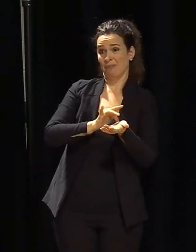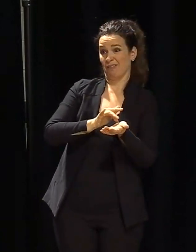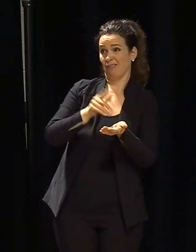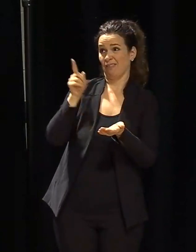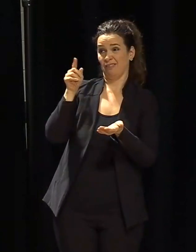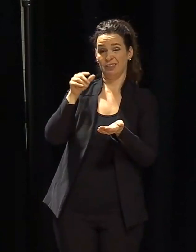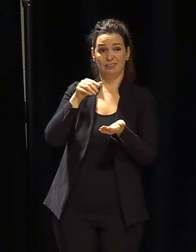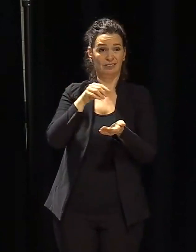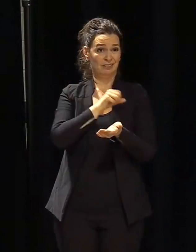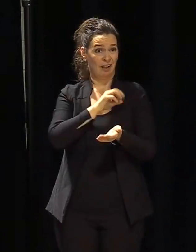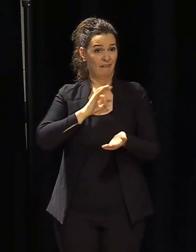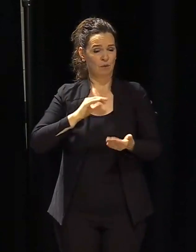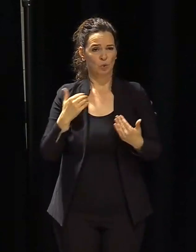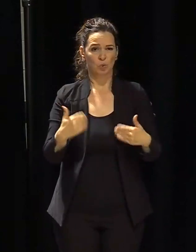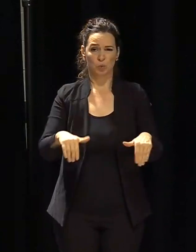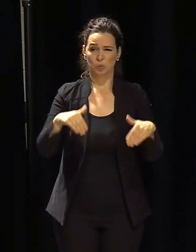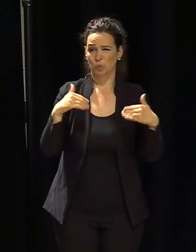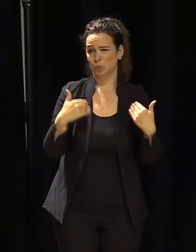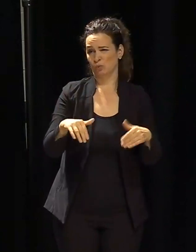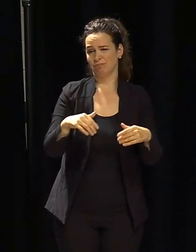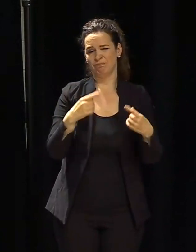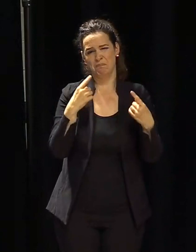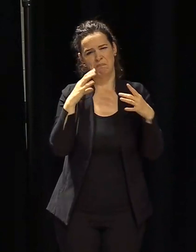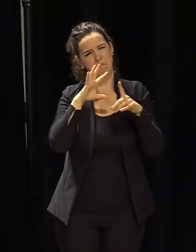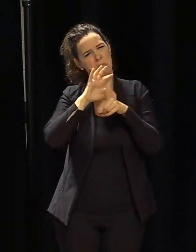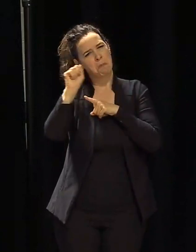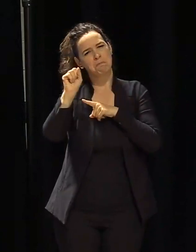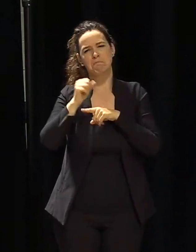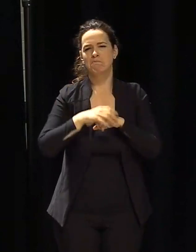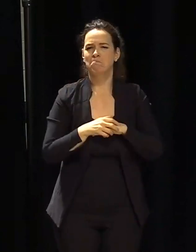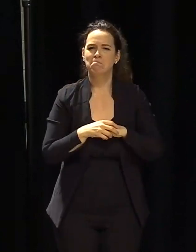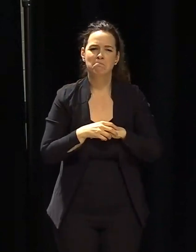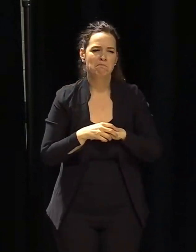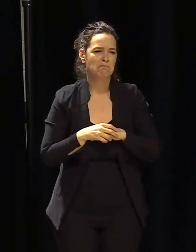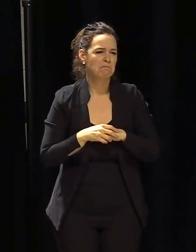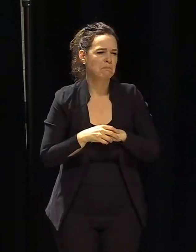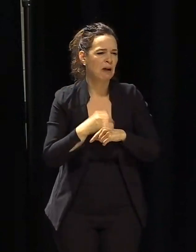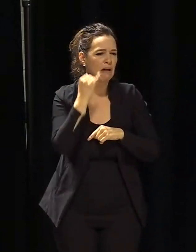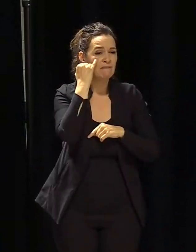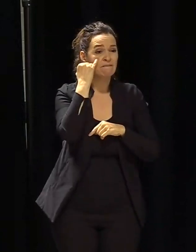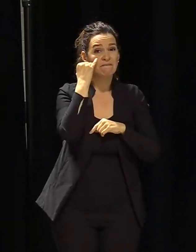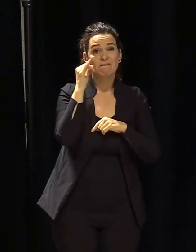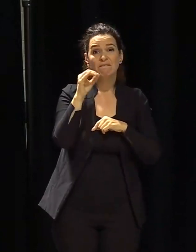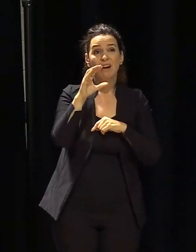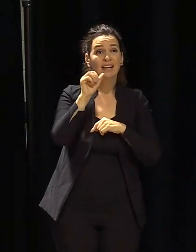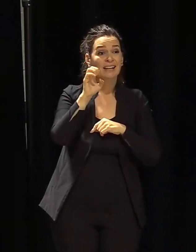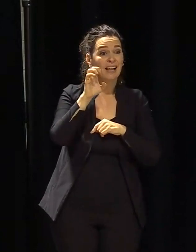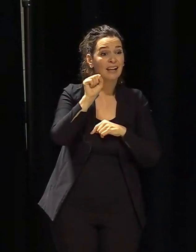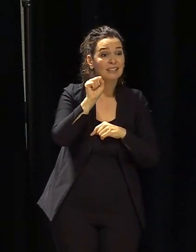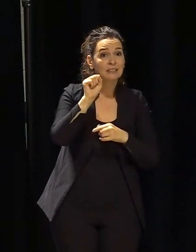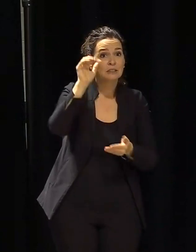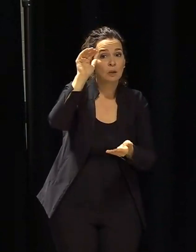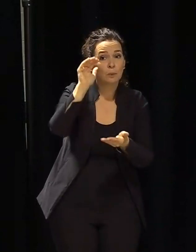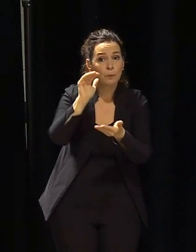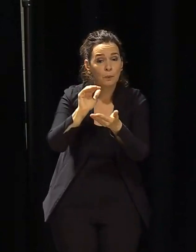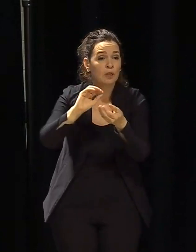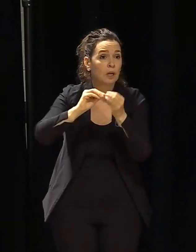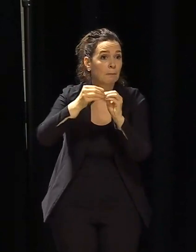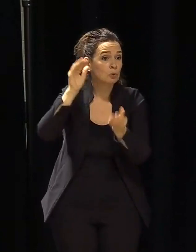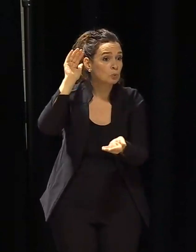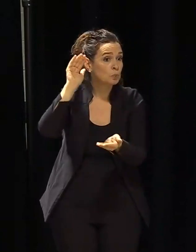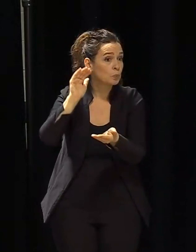But if caseloads stabilize and go down, this problem goes away, and we have a much stronger